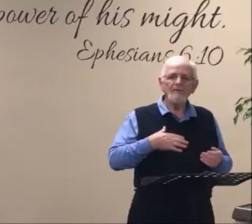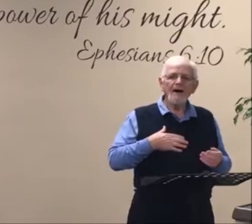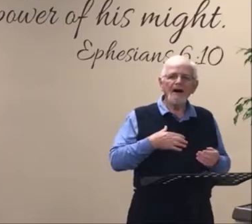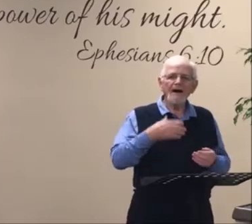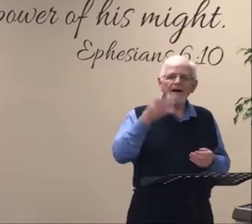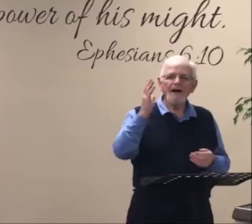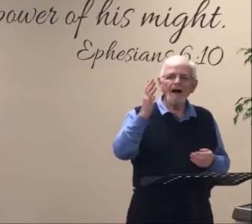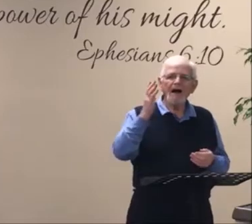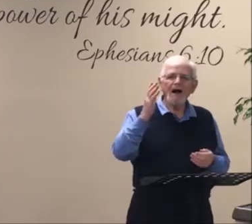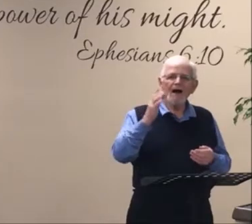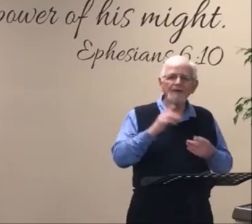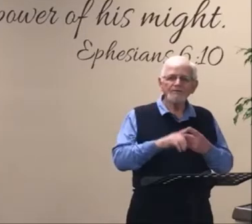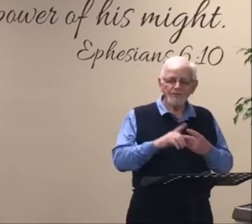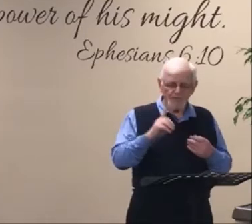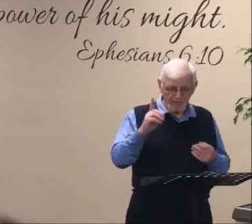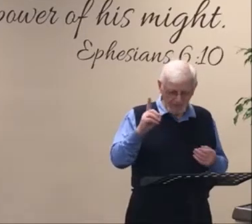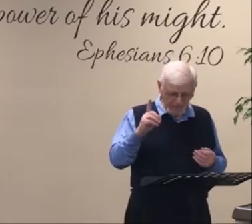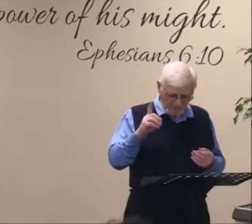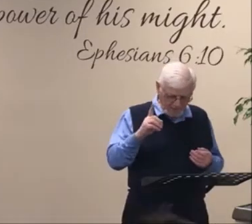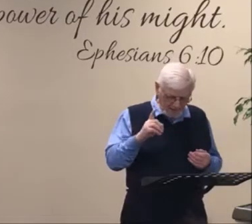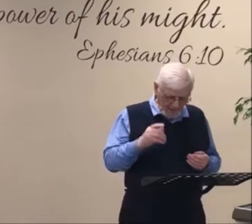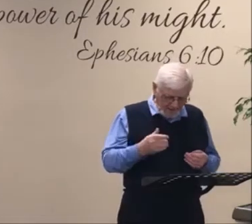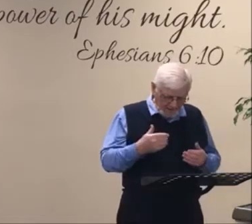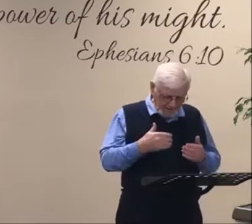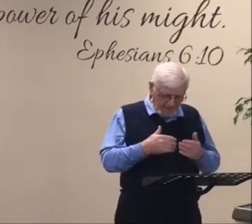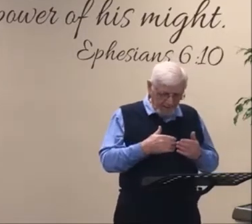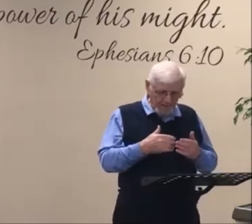nearer, my God, to thee,